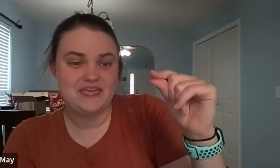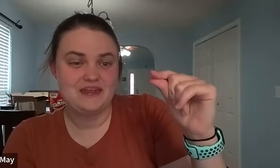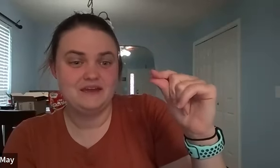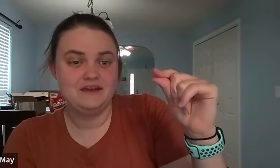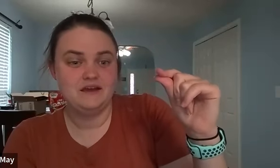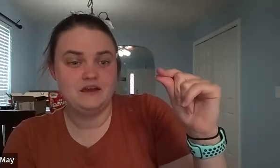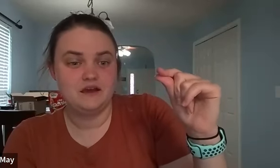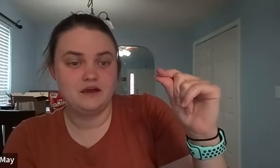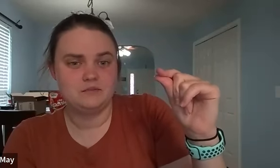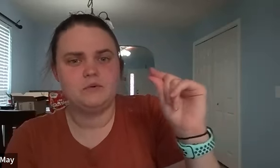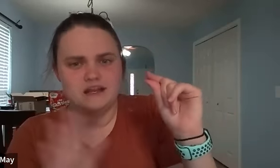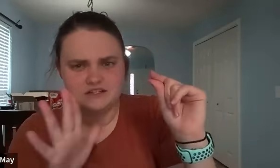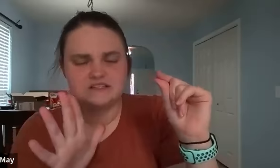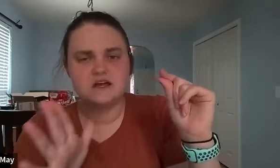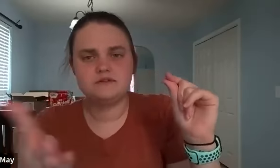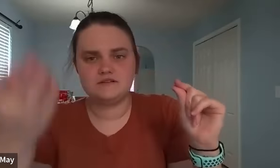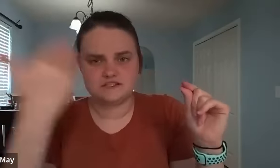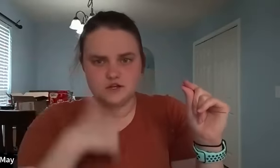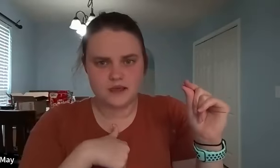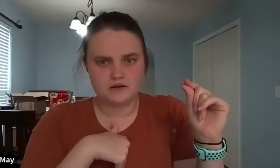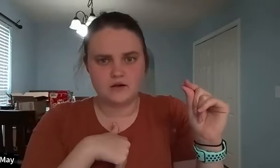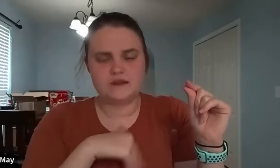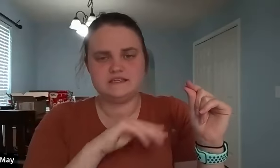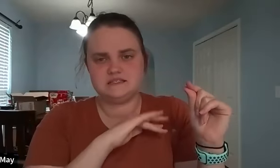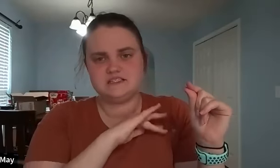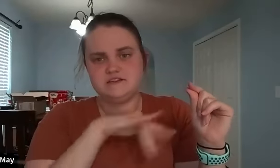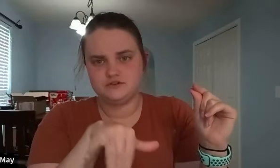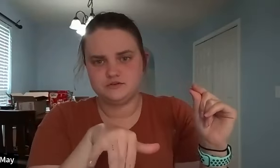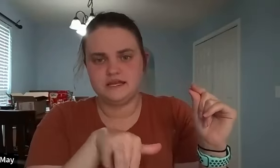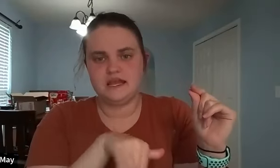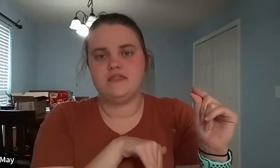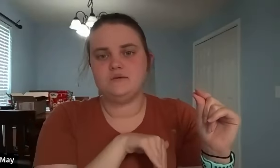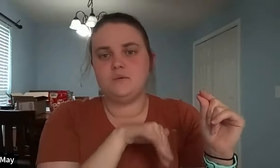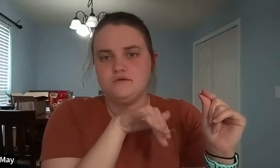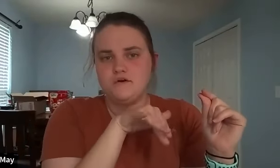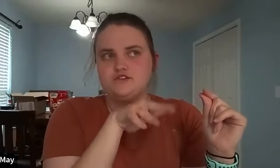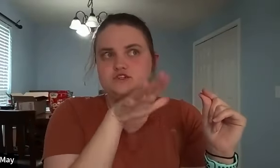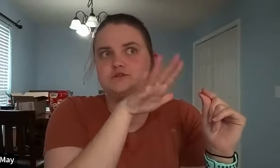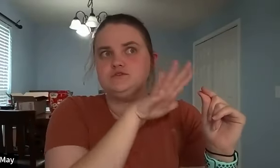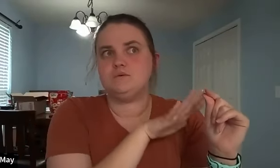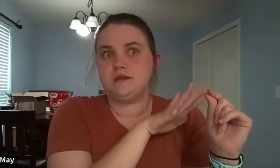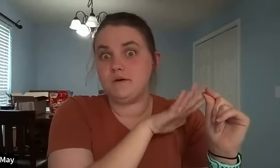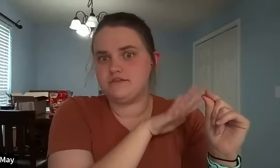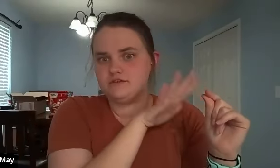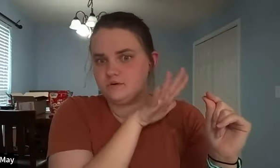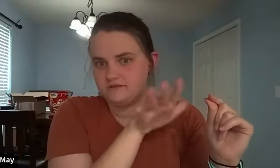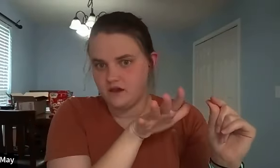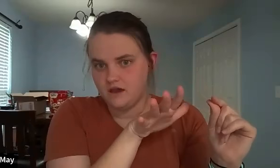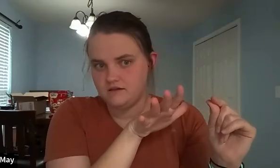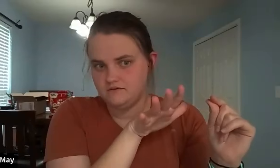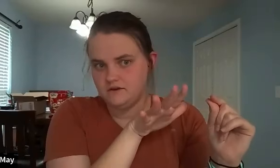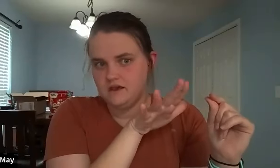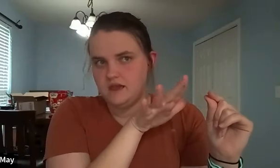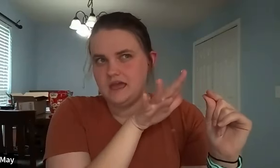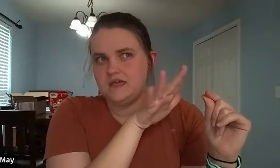then, well, actually, let's stop there. Let's go back all the way 16 through 20, and then we'll move on to 21 through 25. And